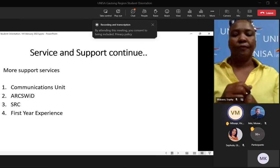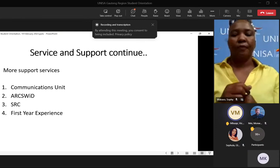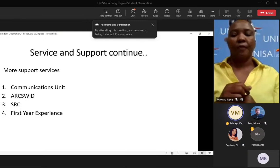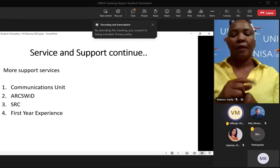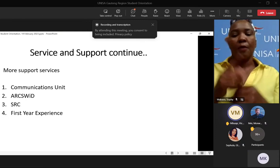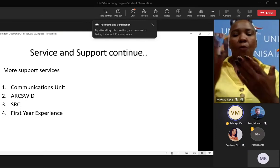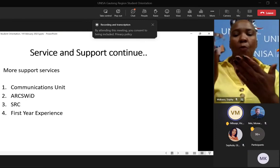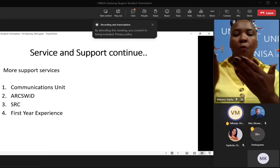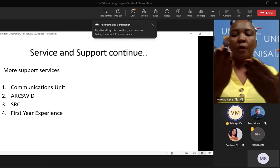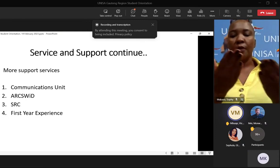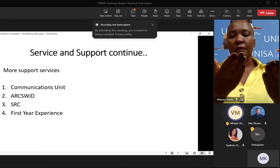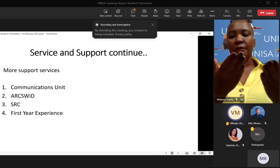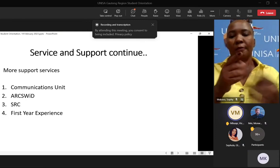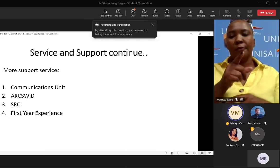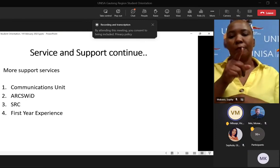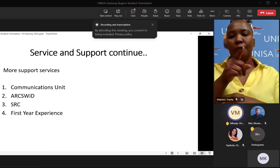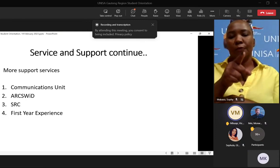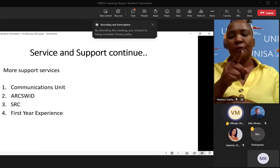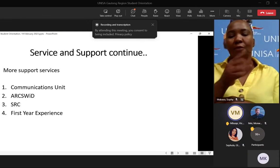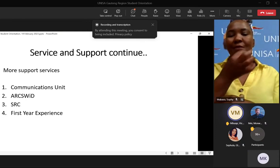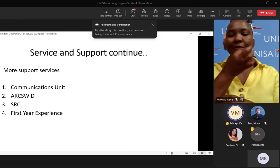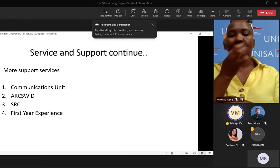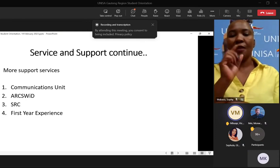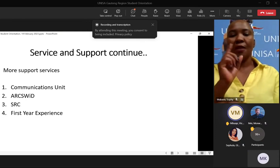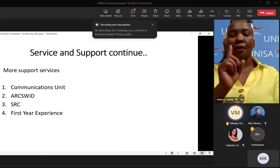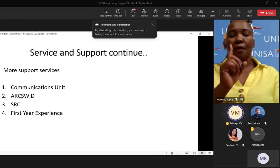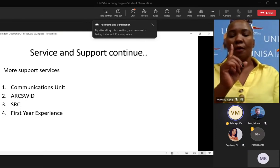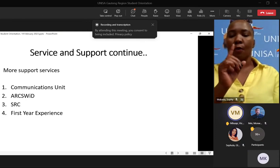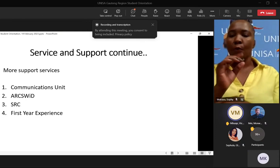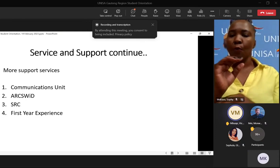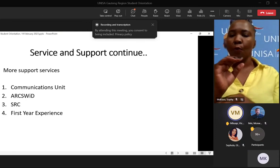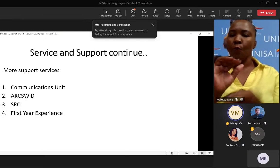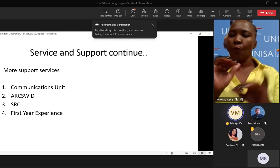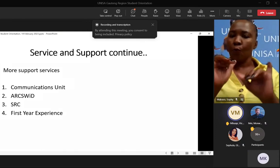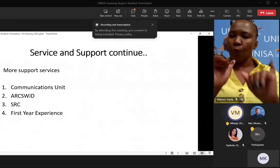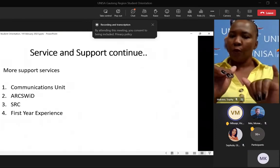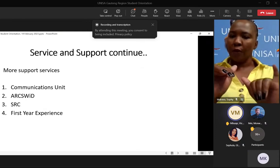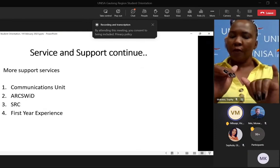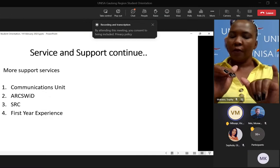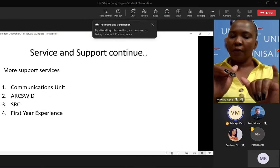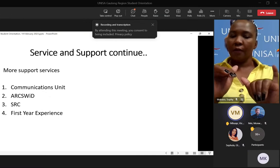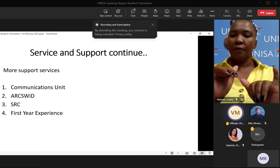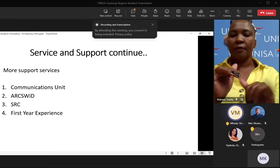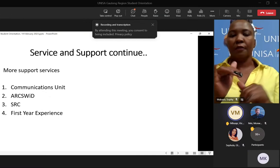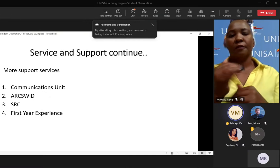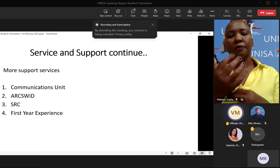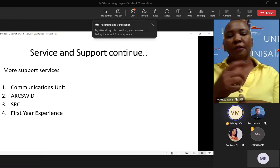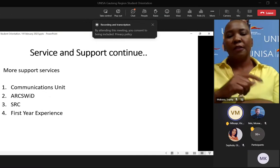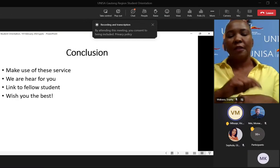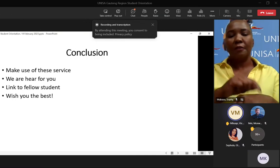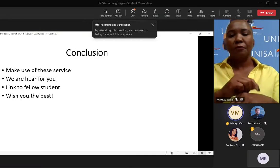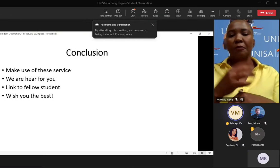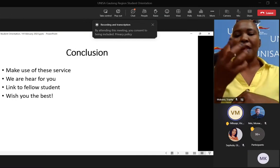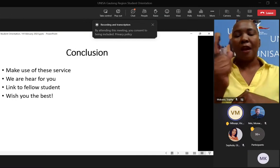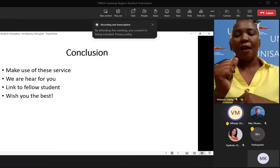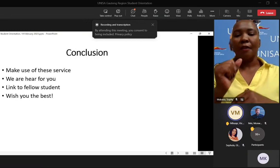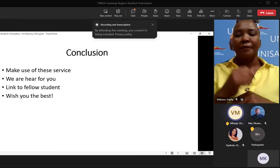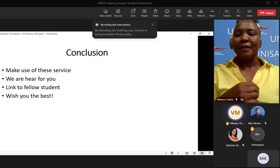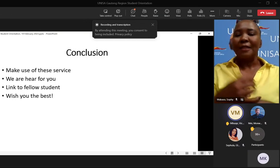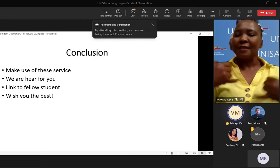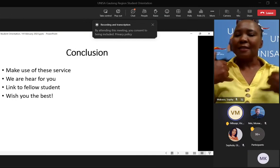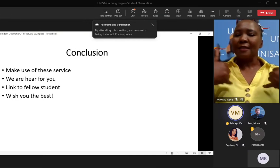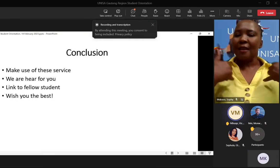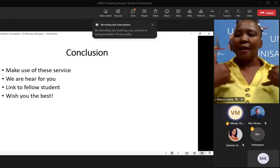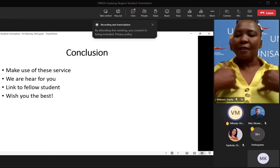welcome you to say hold on sit tight because we're going to have an exciting program which is going to cover